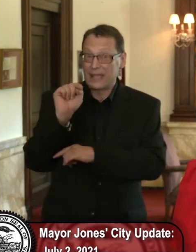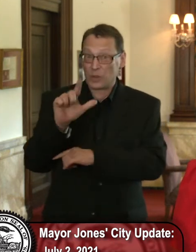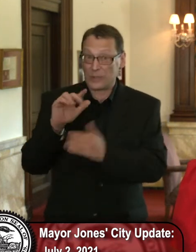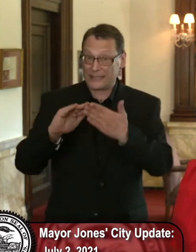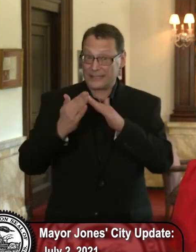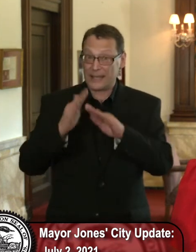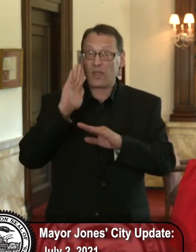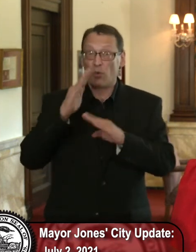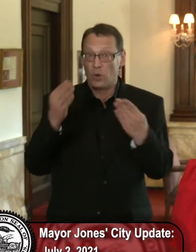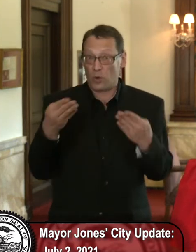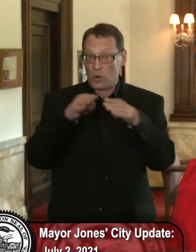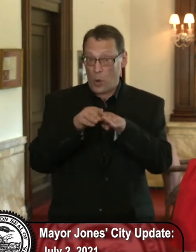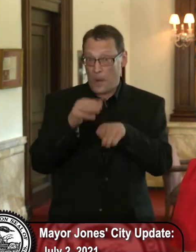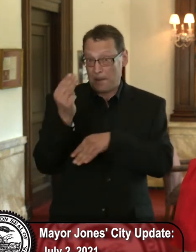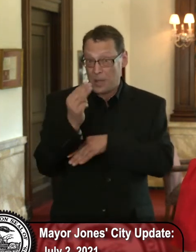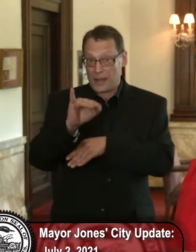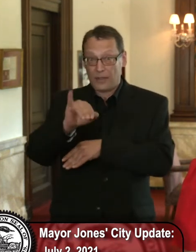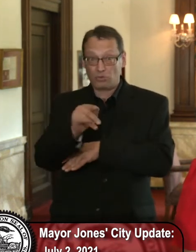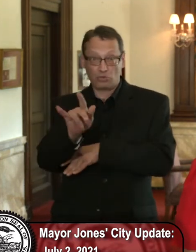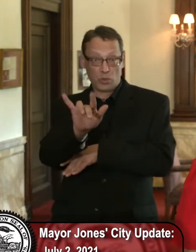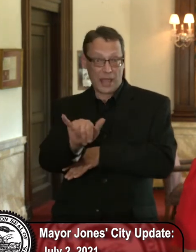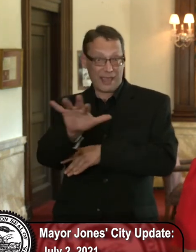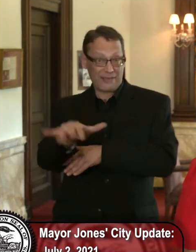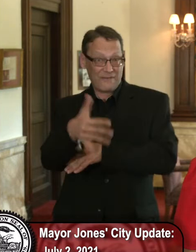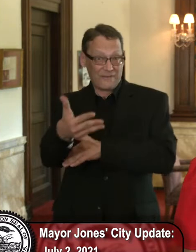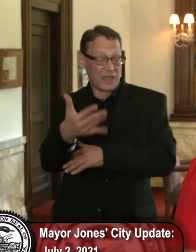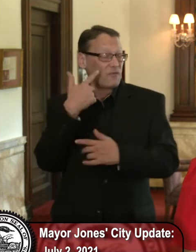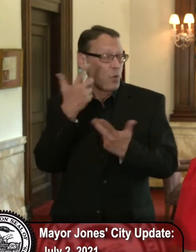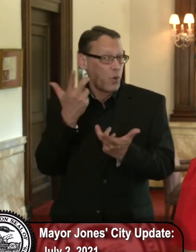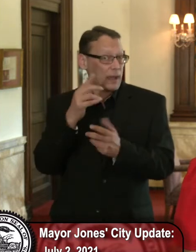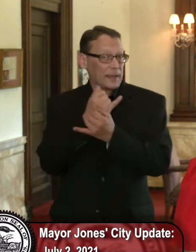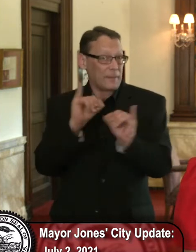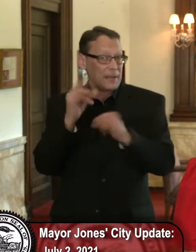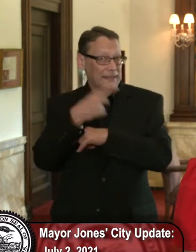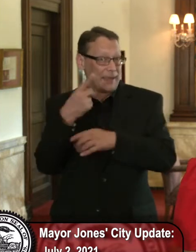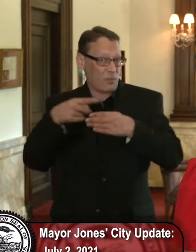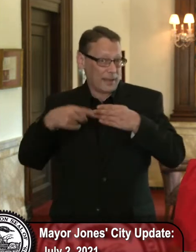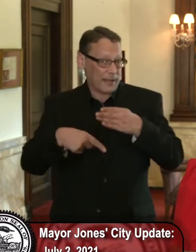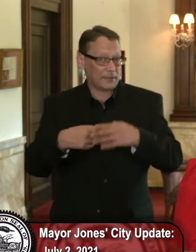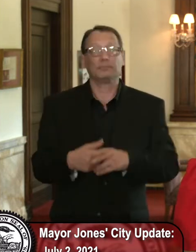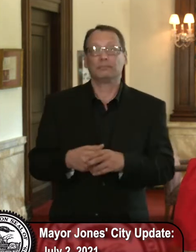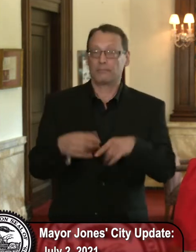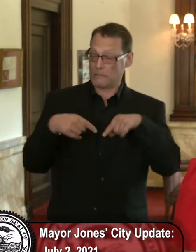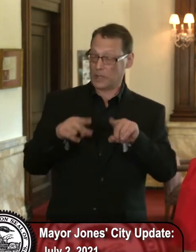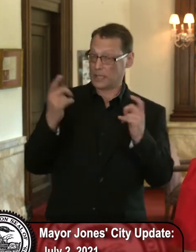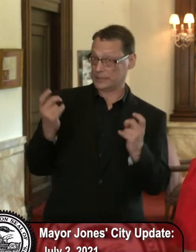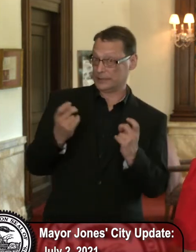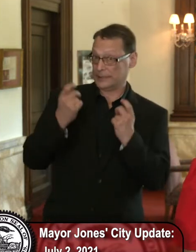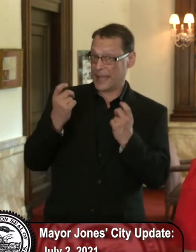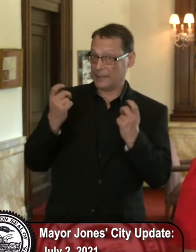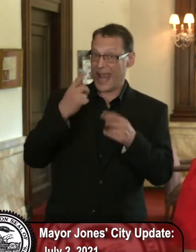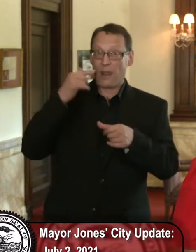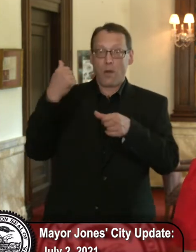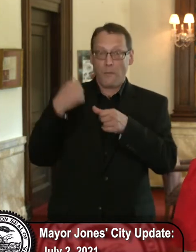will be closed Monday, July 5th in recognition of Independence Day weekend. As you celebrate this weekend, remember